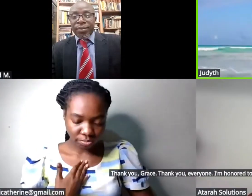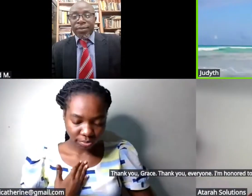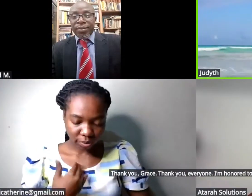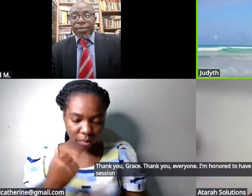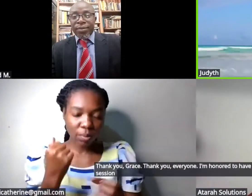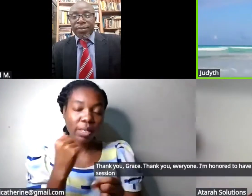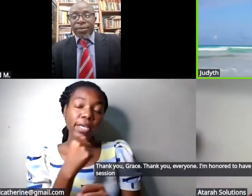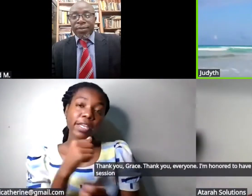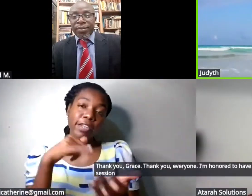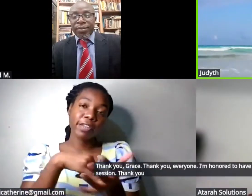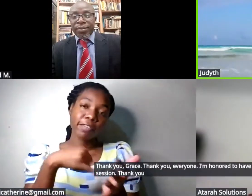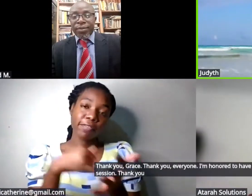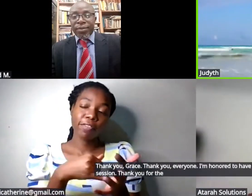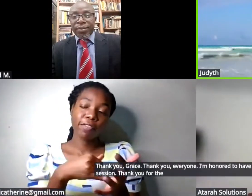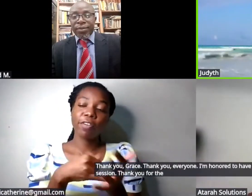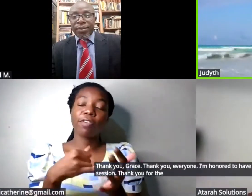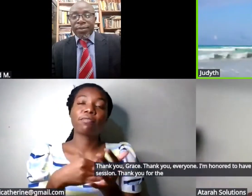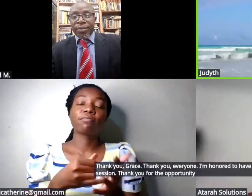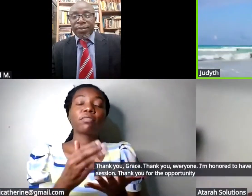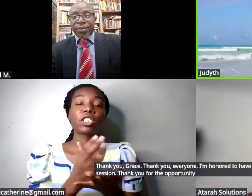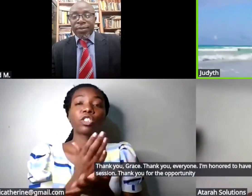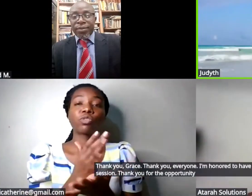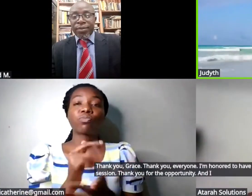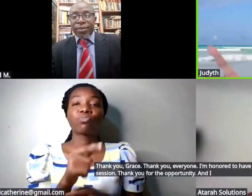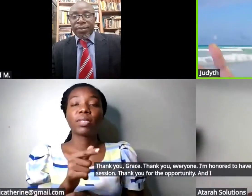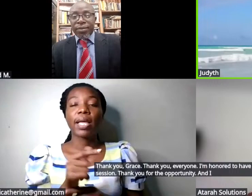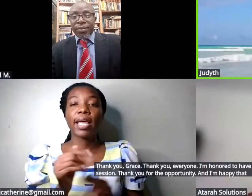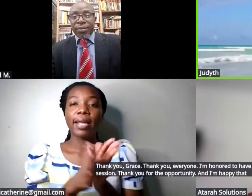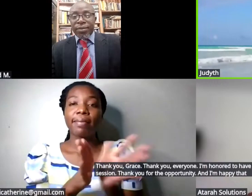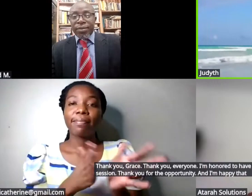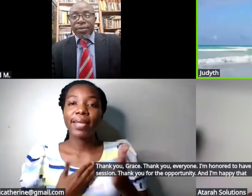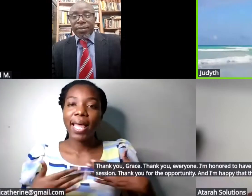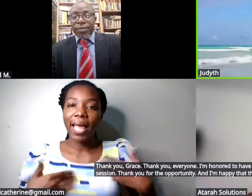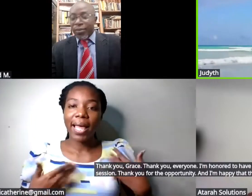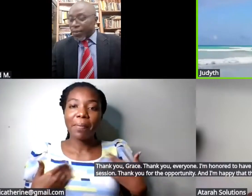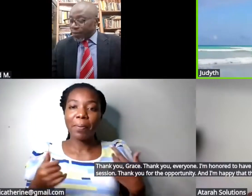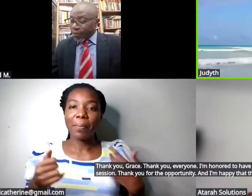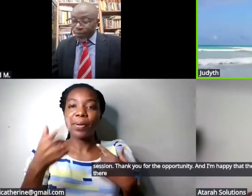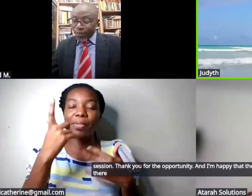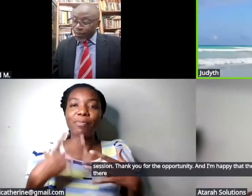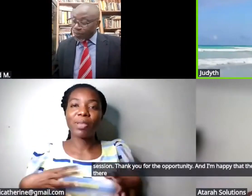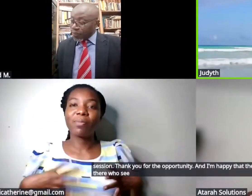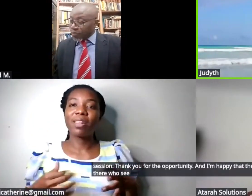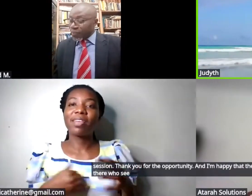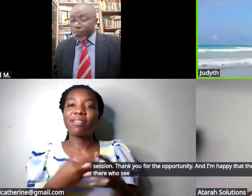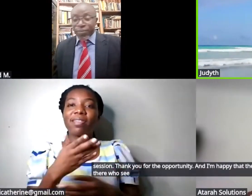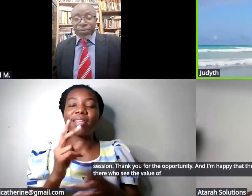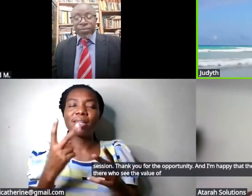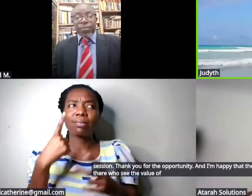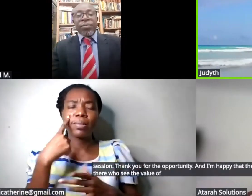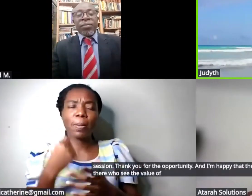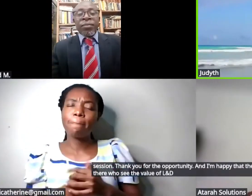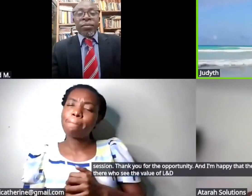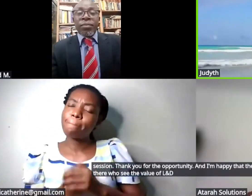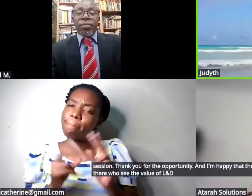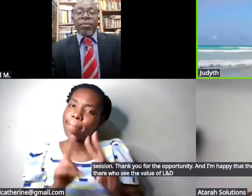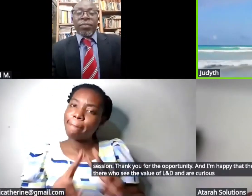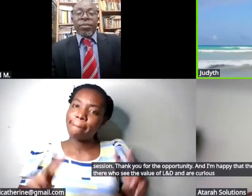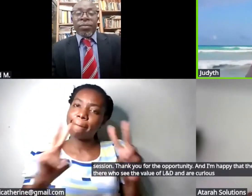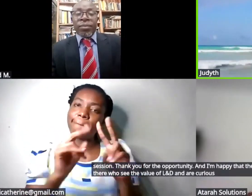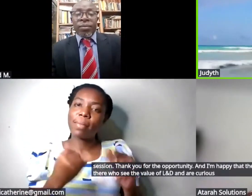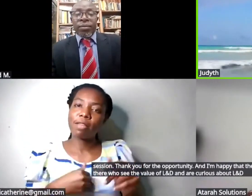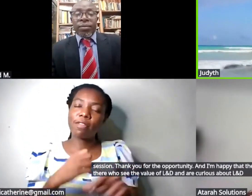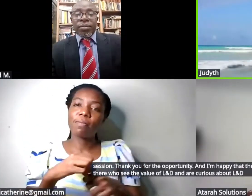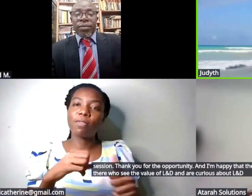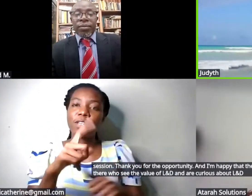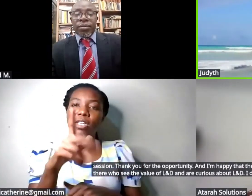for the opportunity. And I'm happy that there are people out there who see the value of L&D and are curious about L&D. I don't